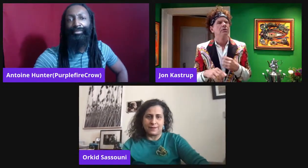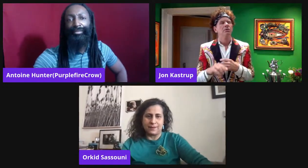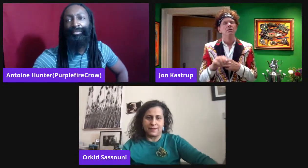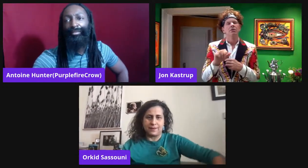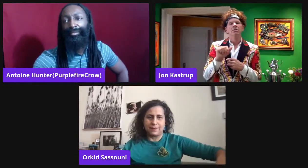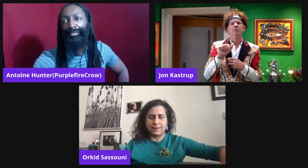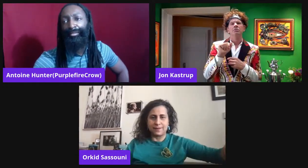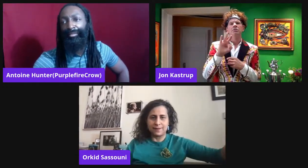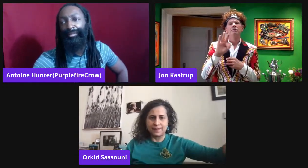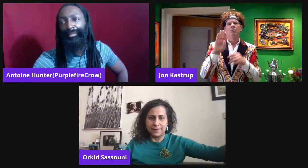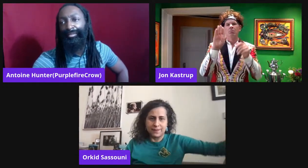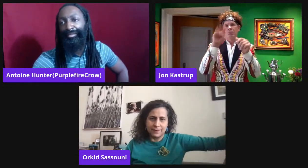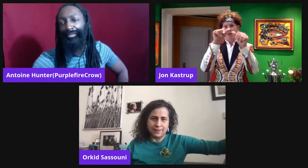Yeah, a few reasons.